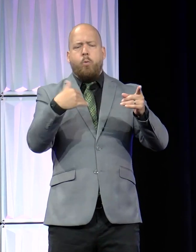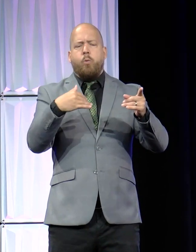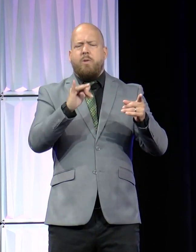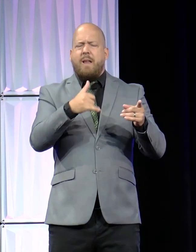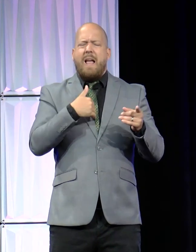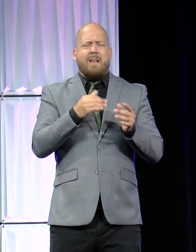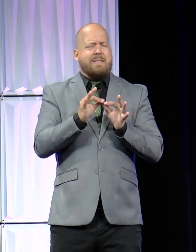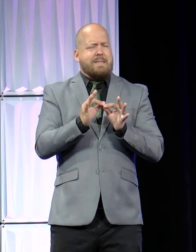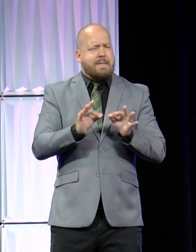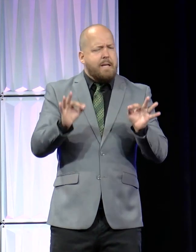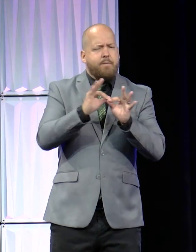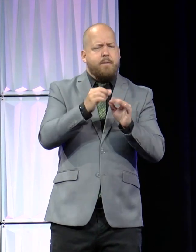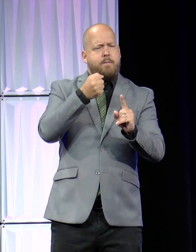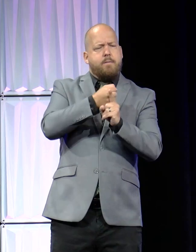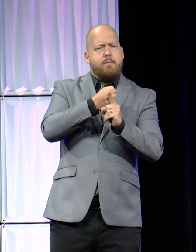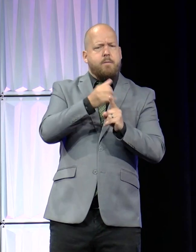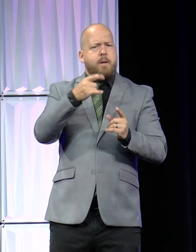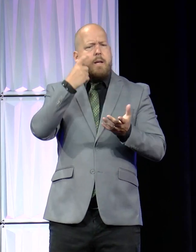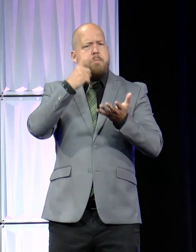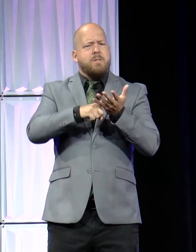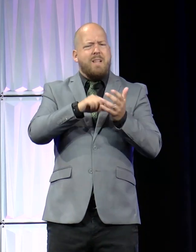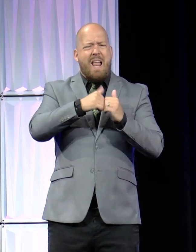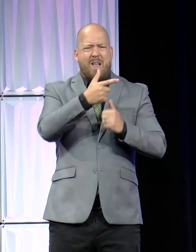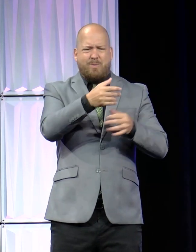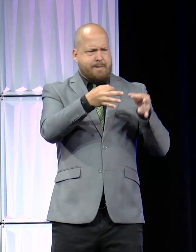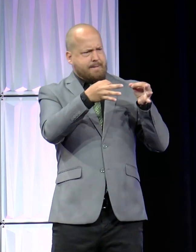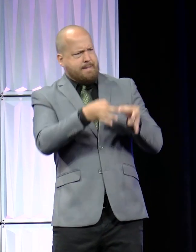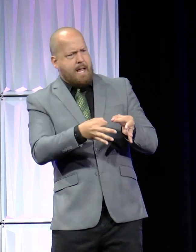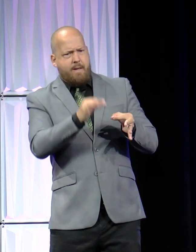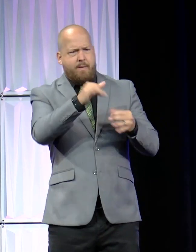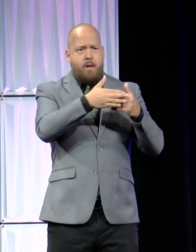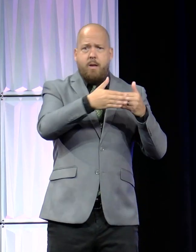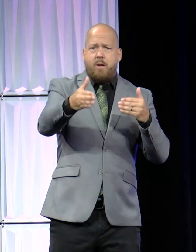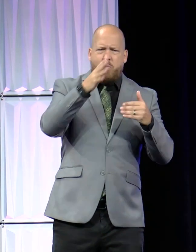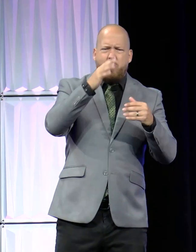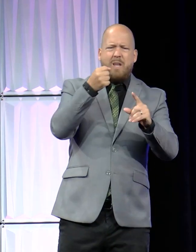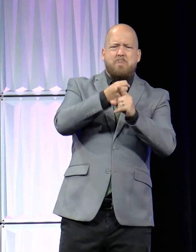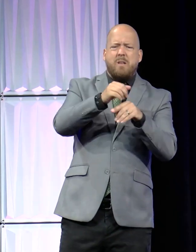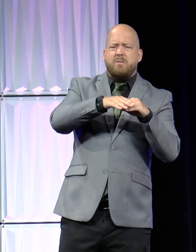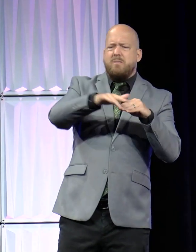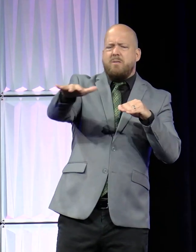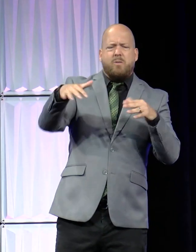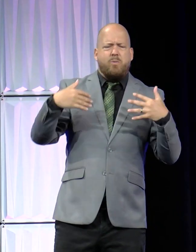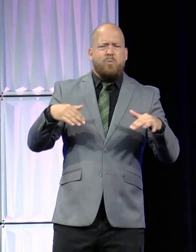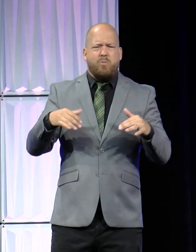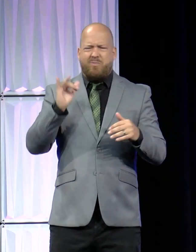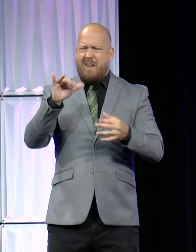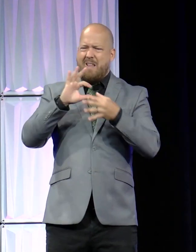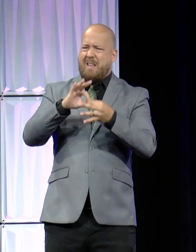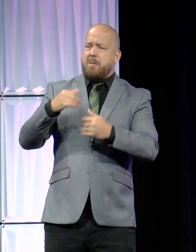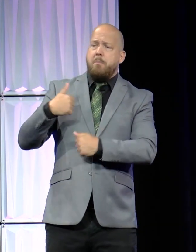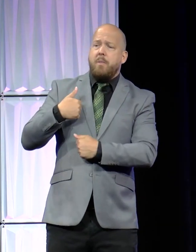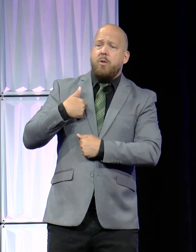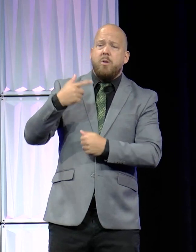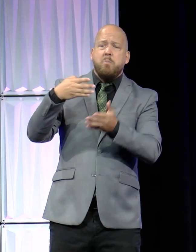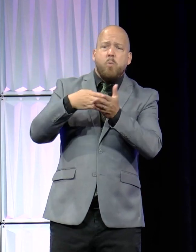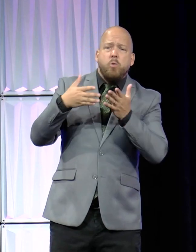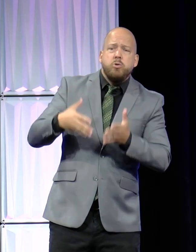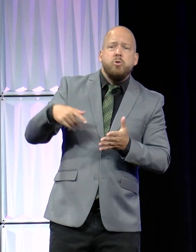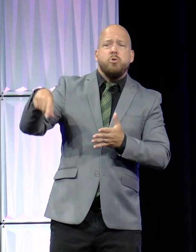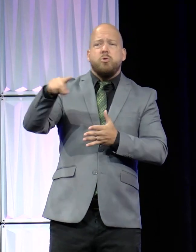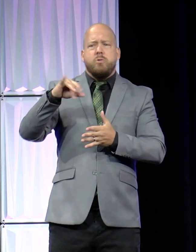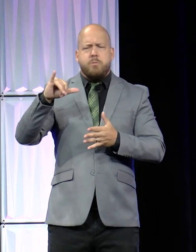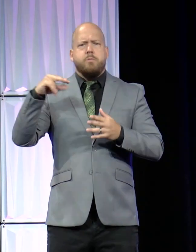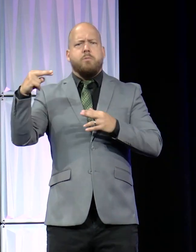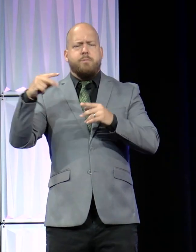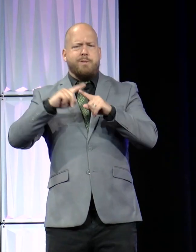to specialized, independent military prosecutors who will continue to be trained